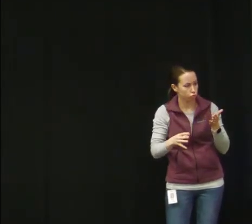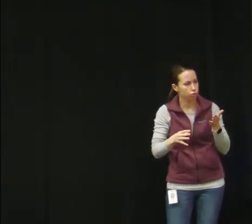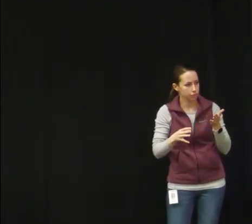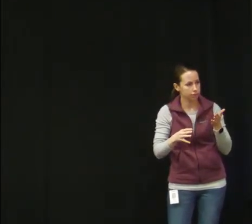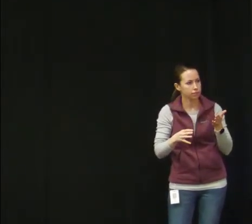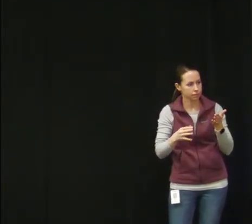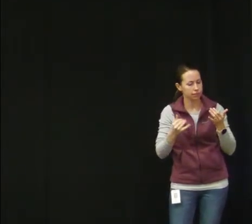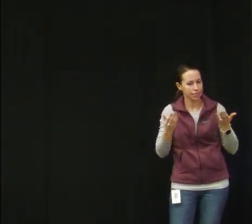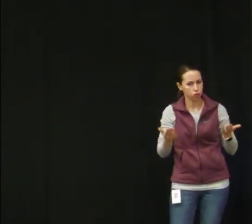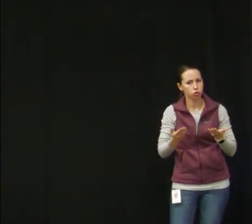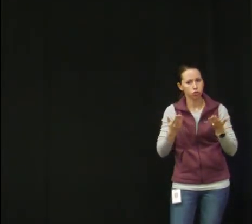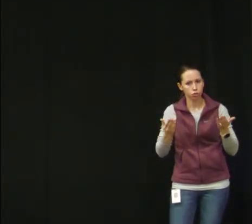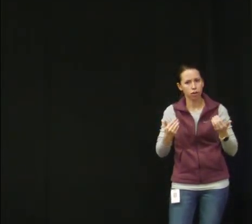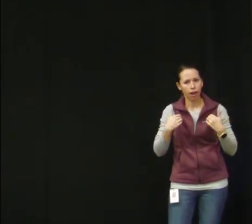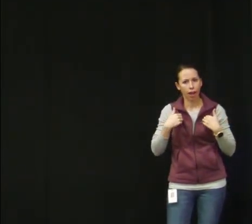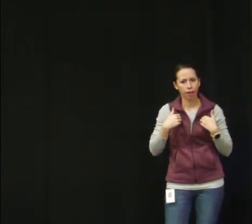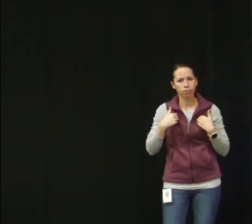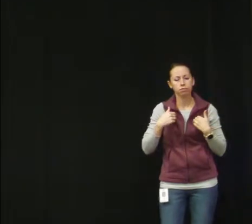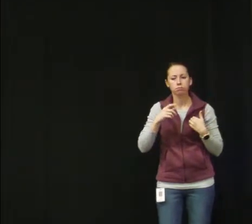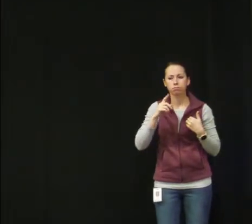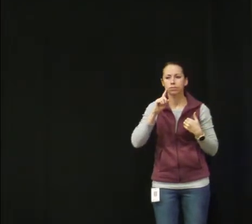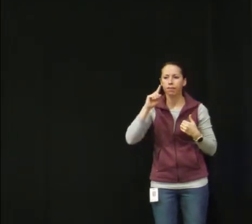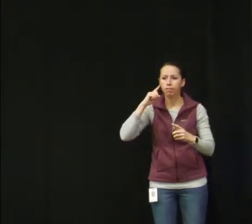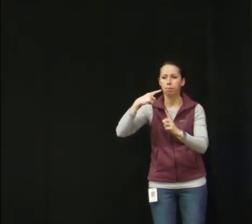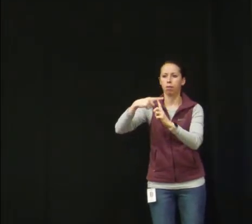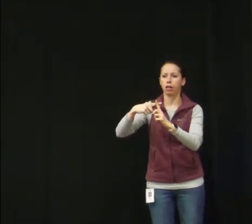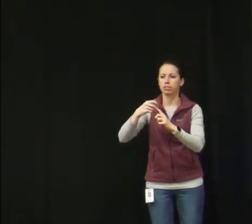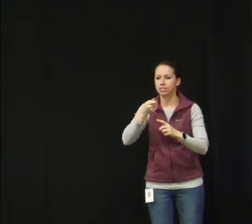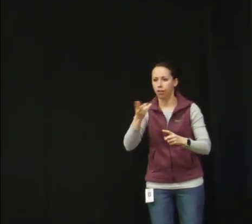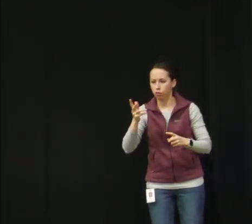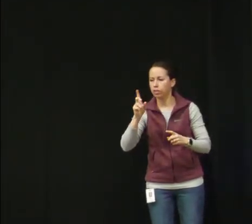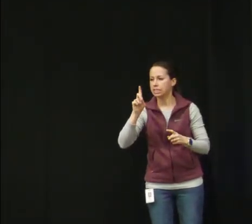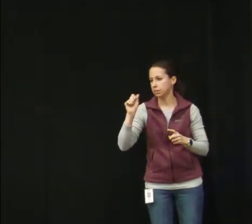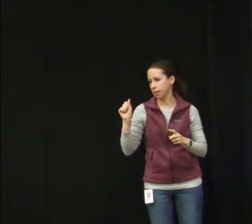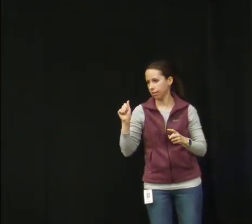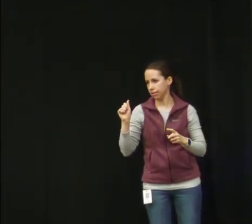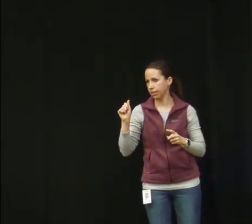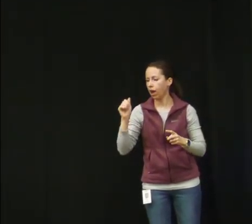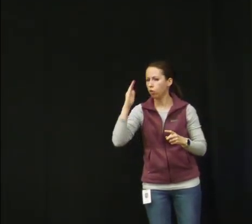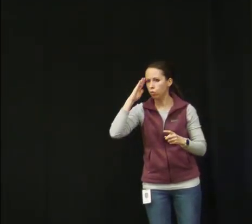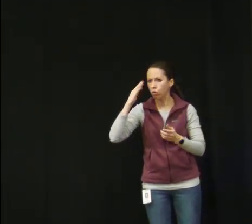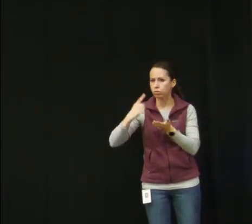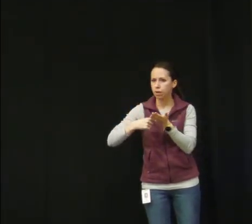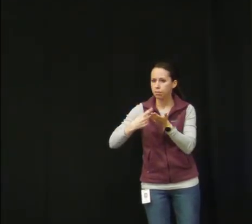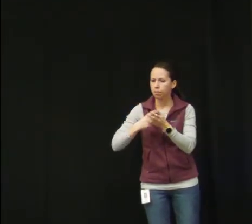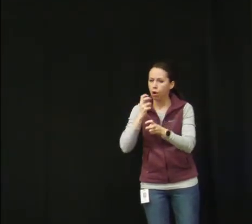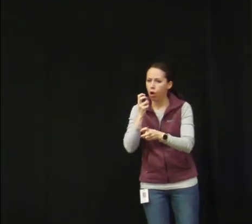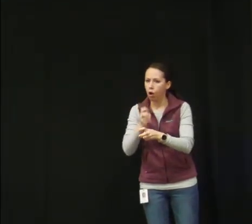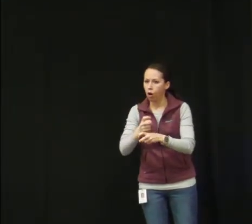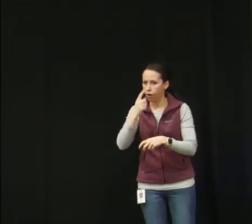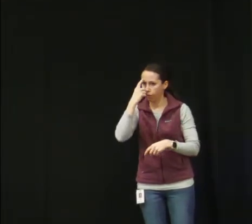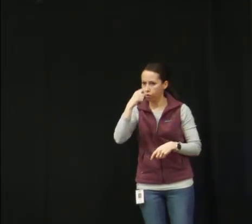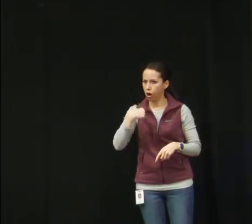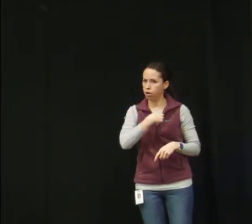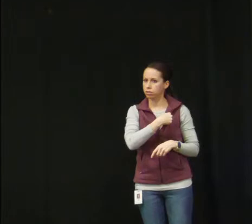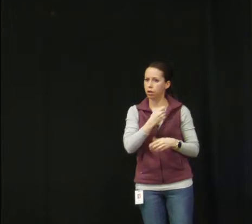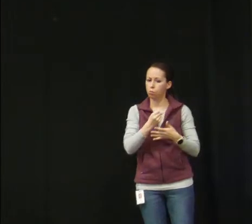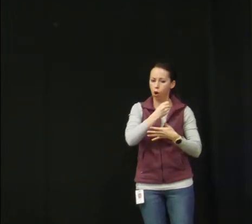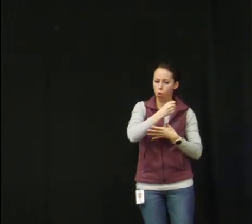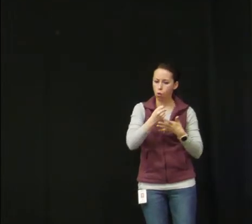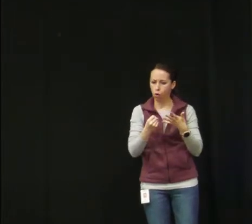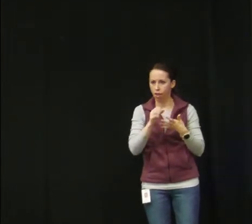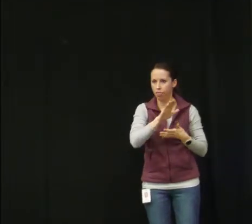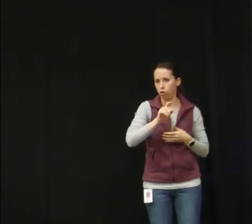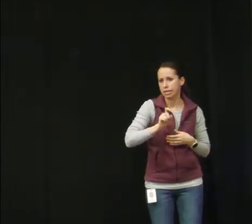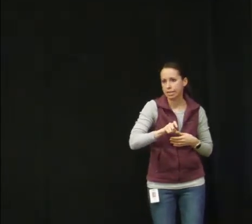have multiple disabilities, and so I know sometimes it's hard for us to prioritize their